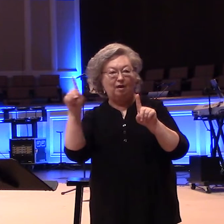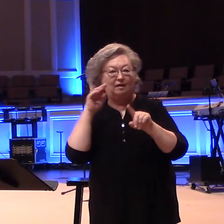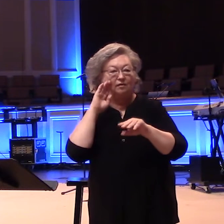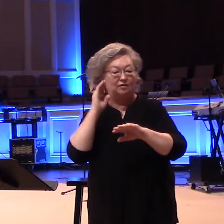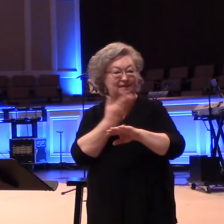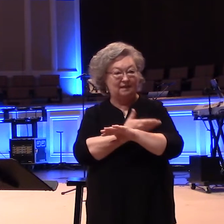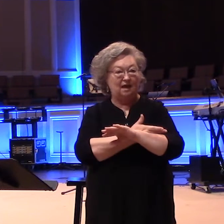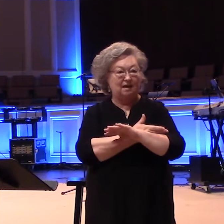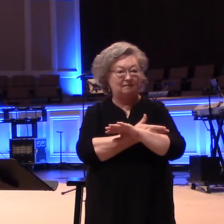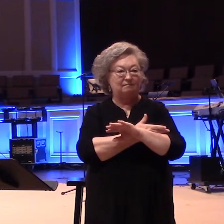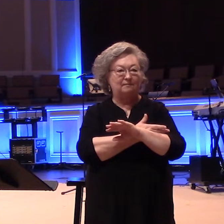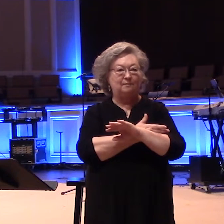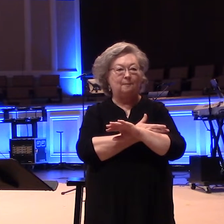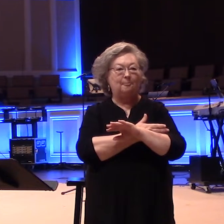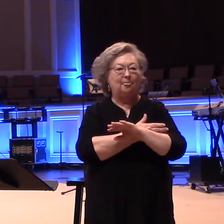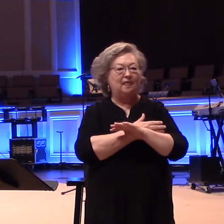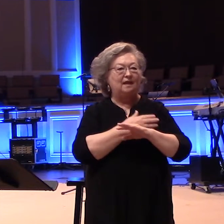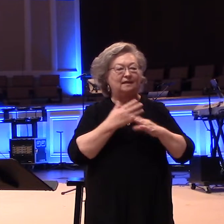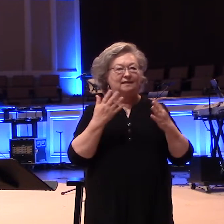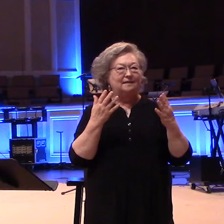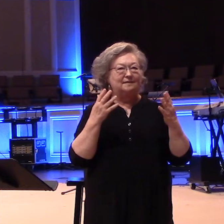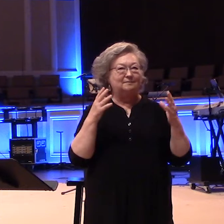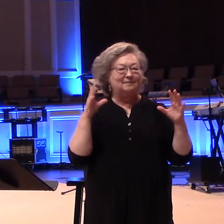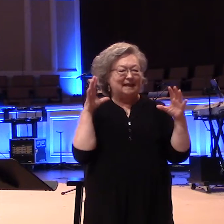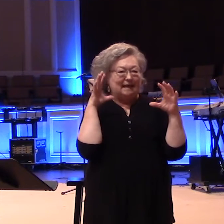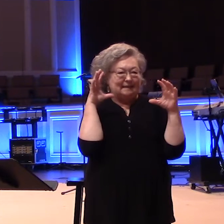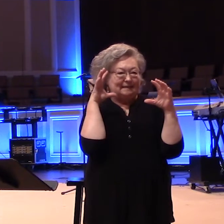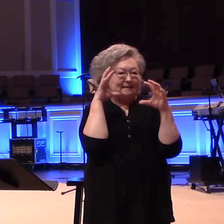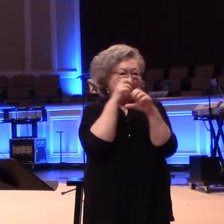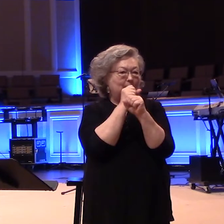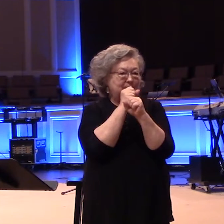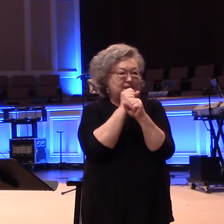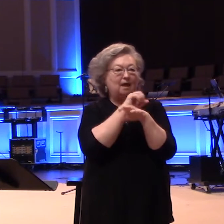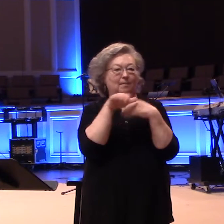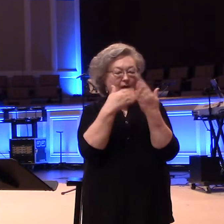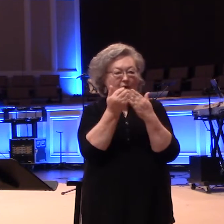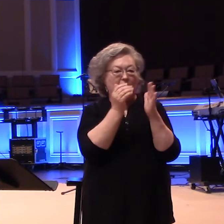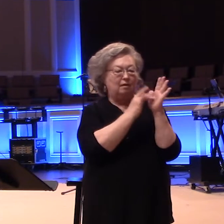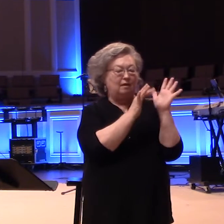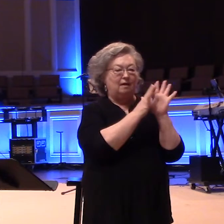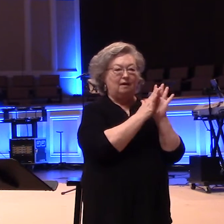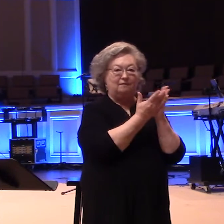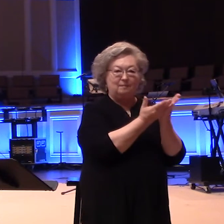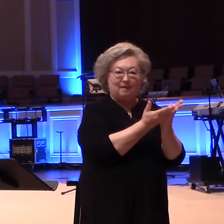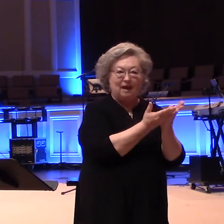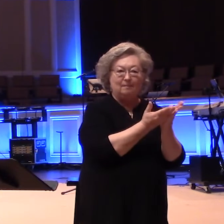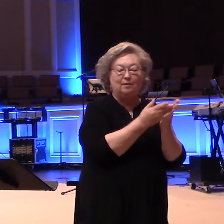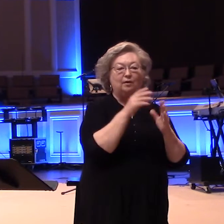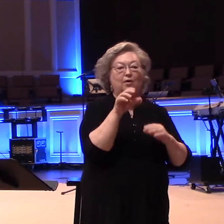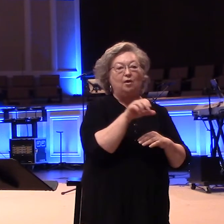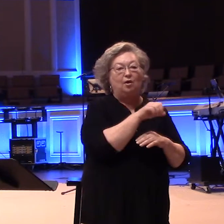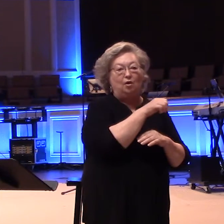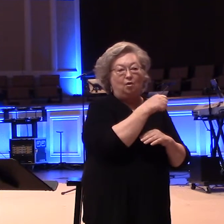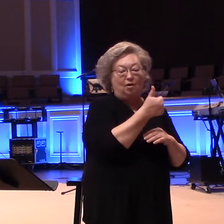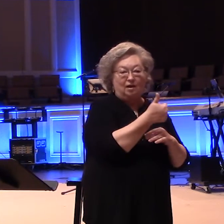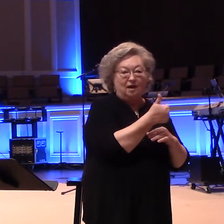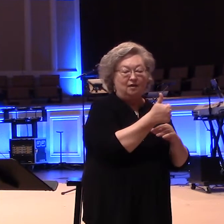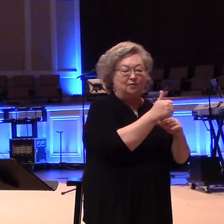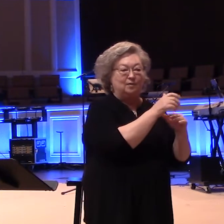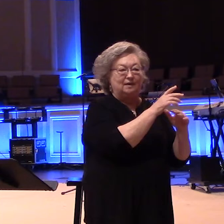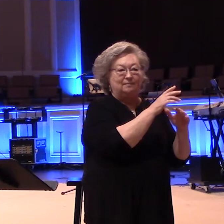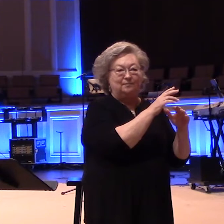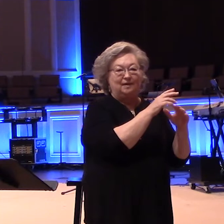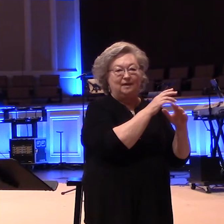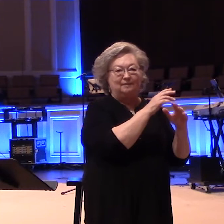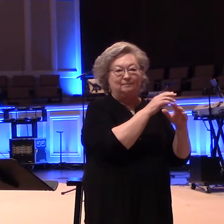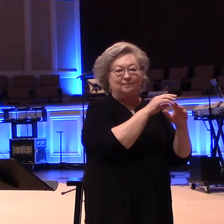encapsulates in just a handful of verses the whole message of the whole Bible. Paradise lost in Genesis, regained in Revelation.